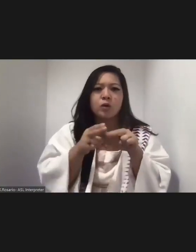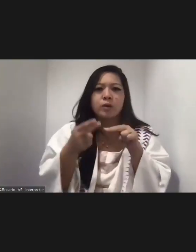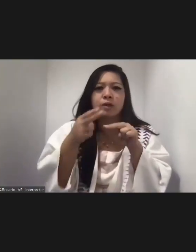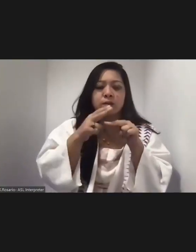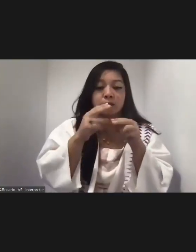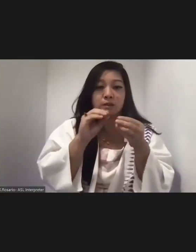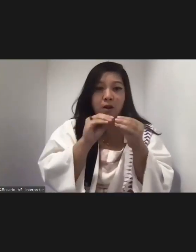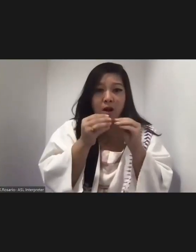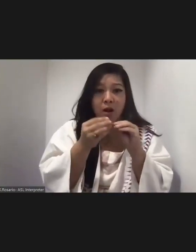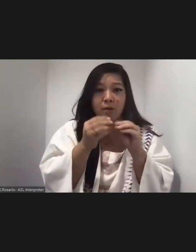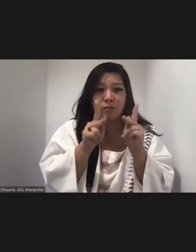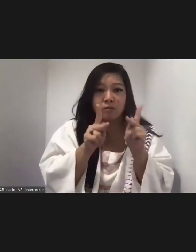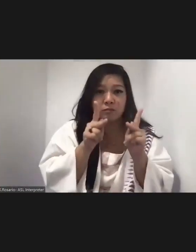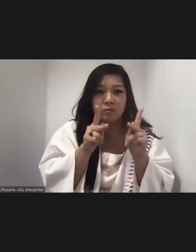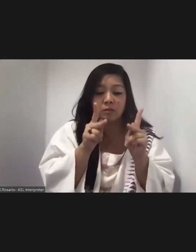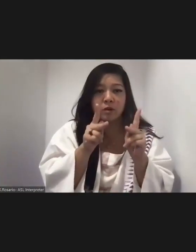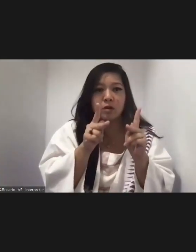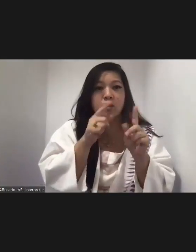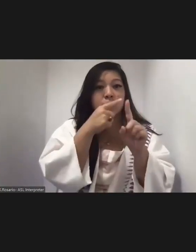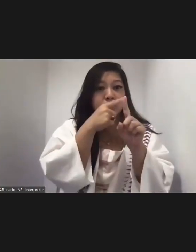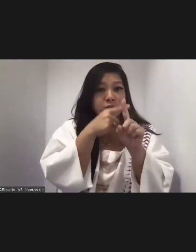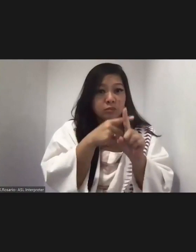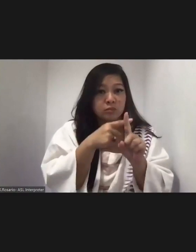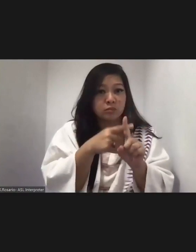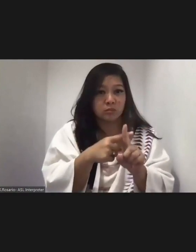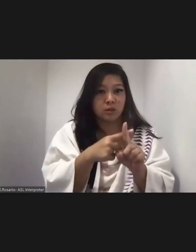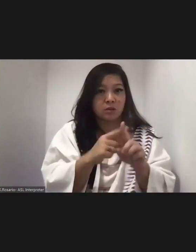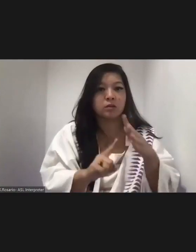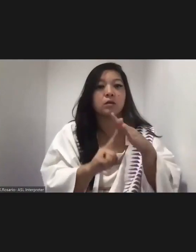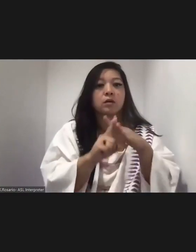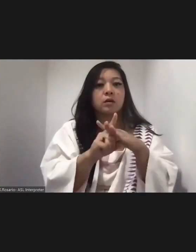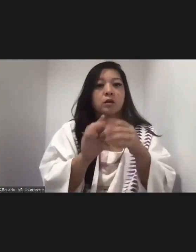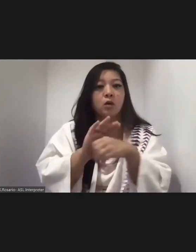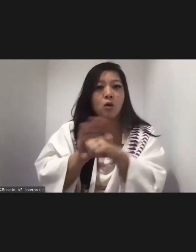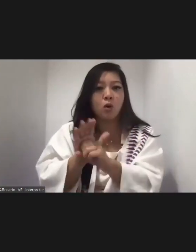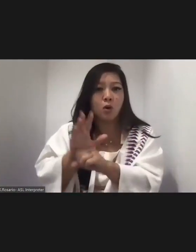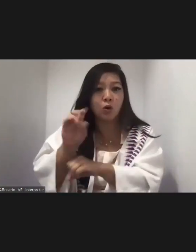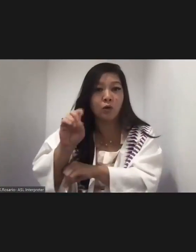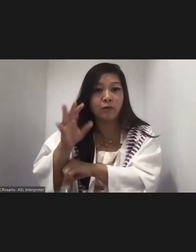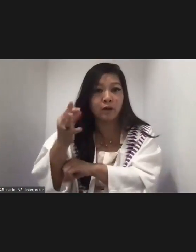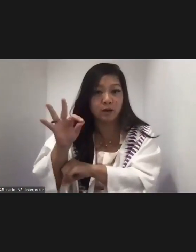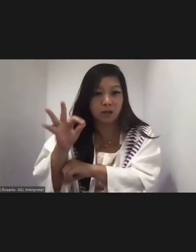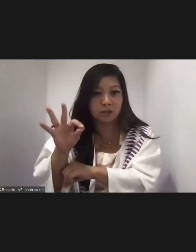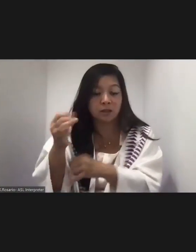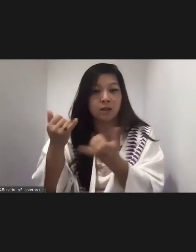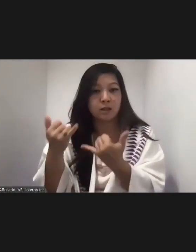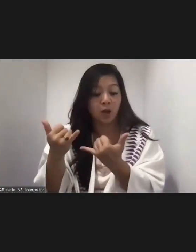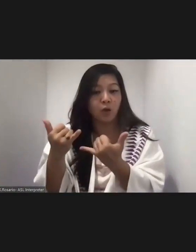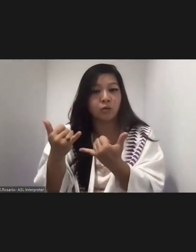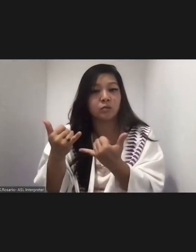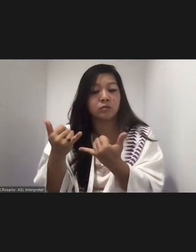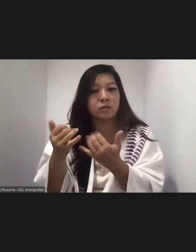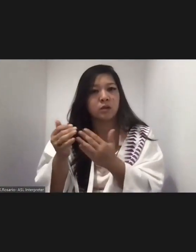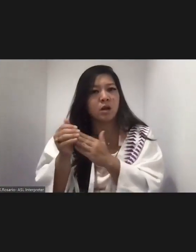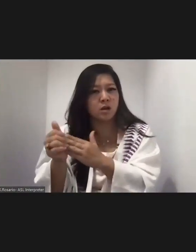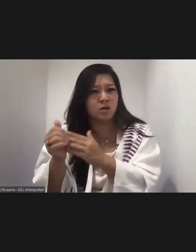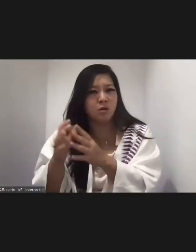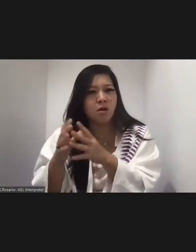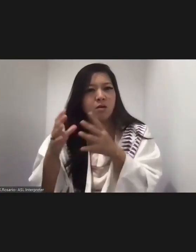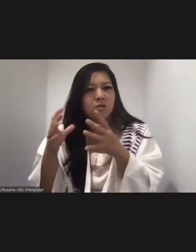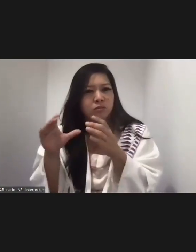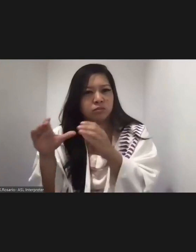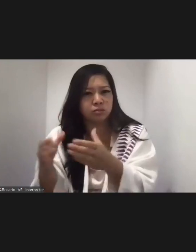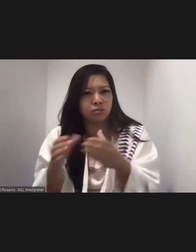number of confirmed COVID-19 cases, and this leading to multiple clusters.